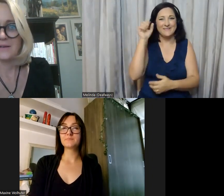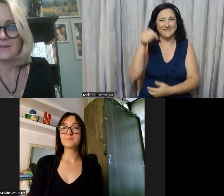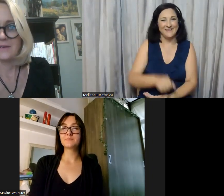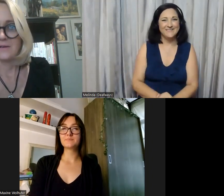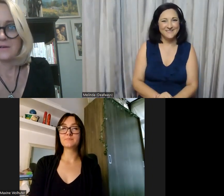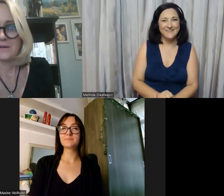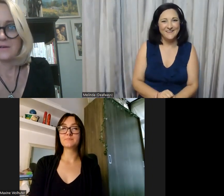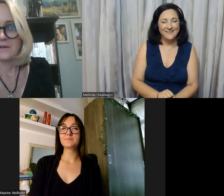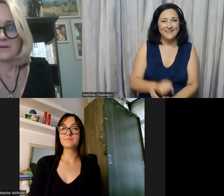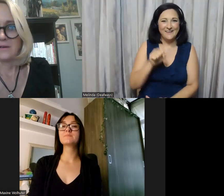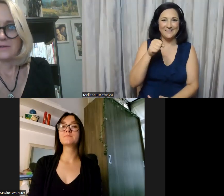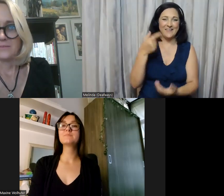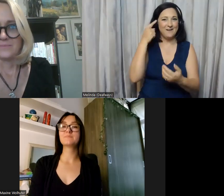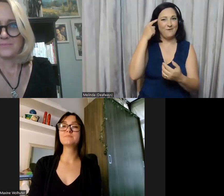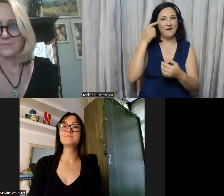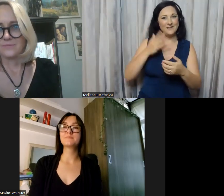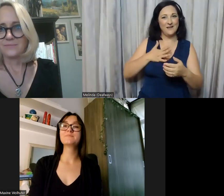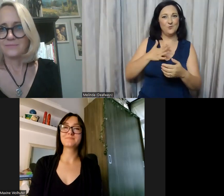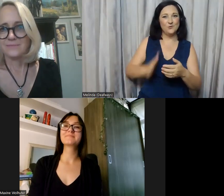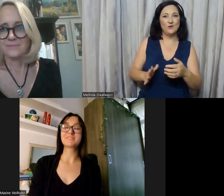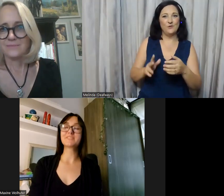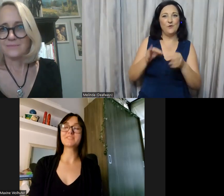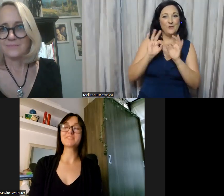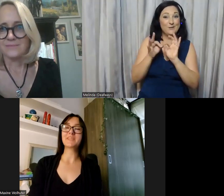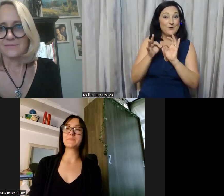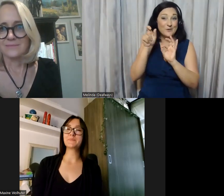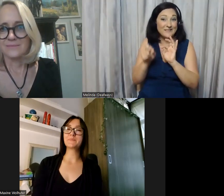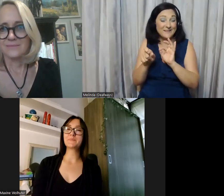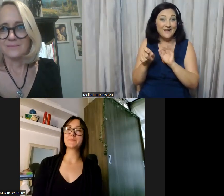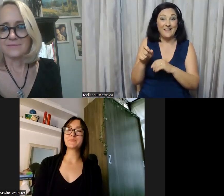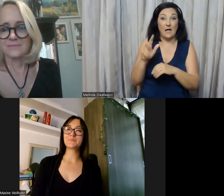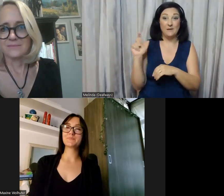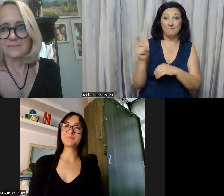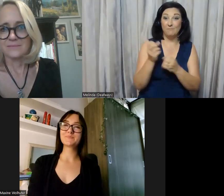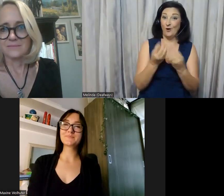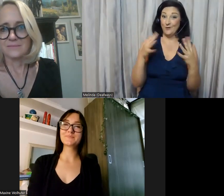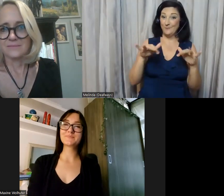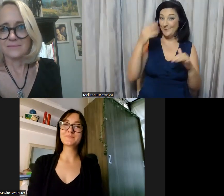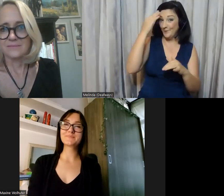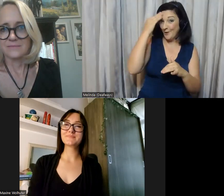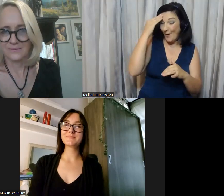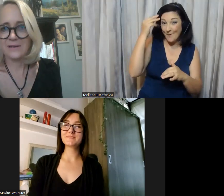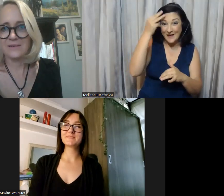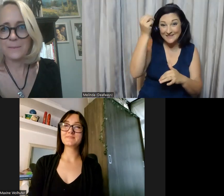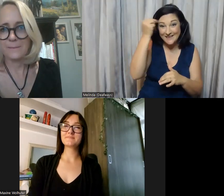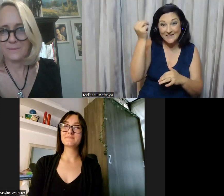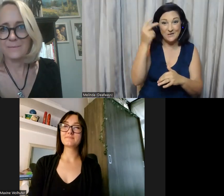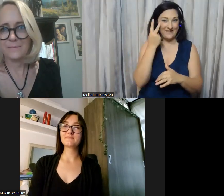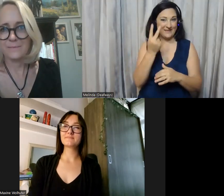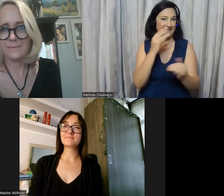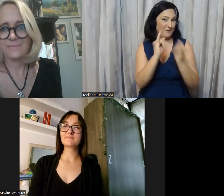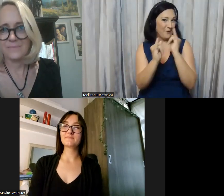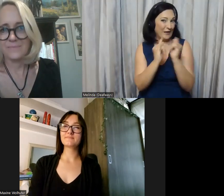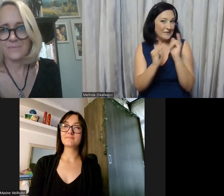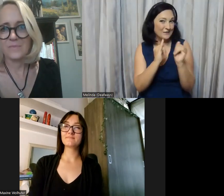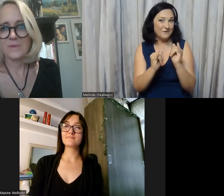Yes, I think from my side also for the interpreting, I mean, lots of Yeah. people know Maxine, and